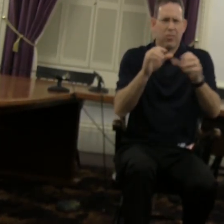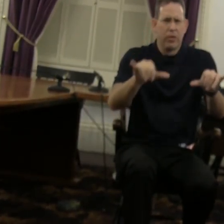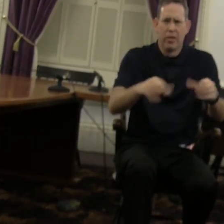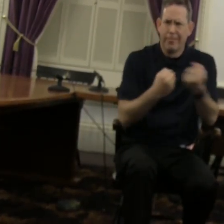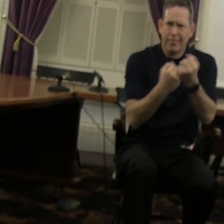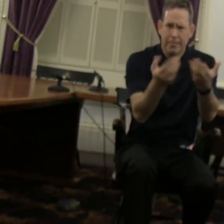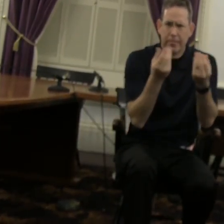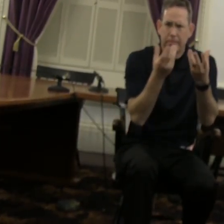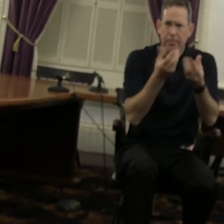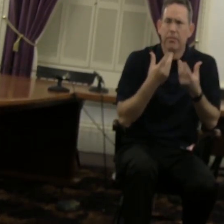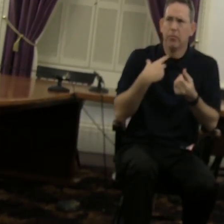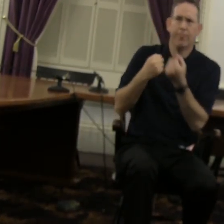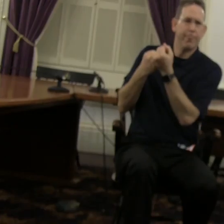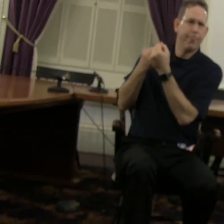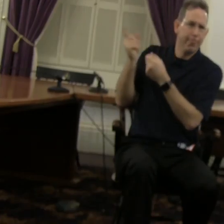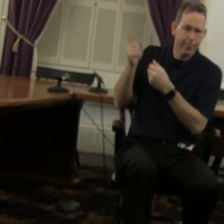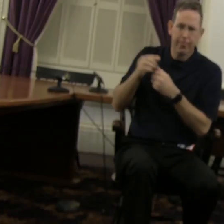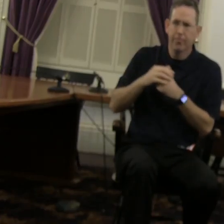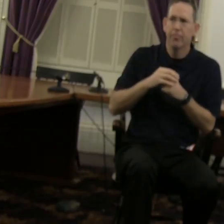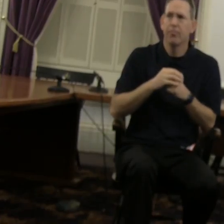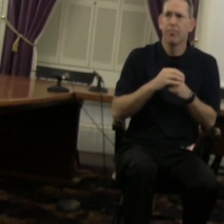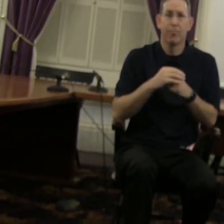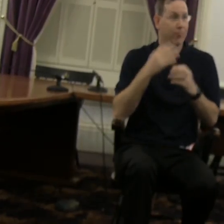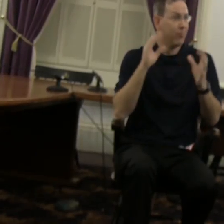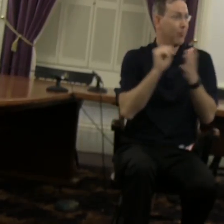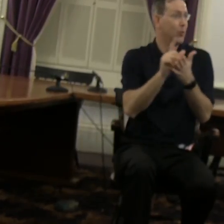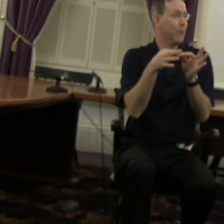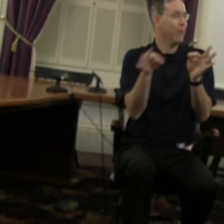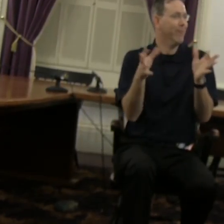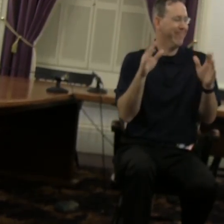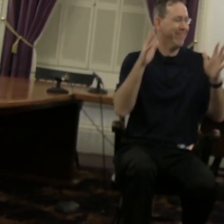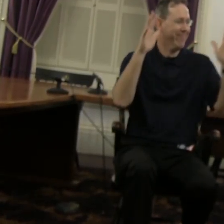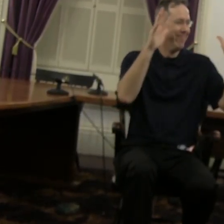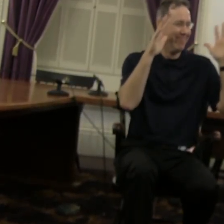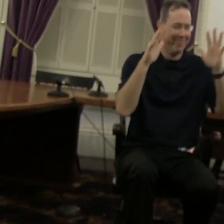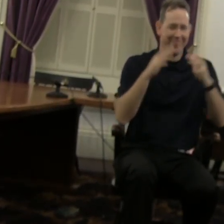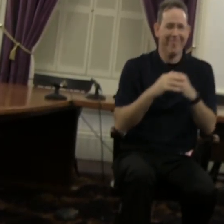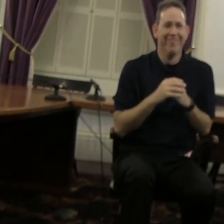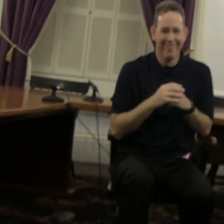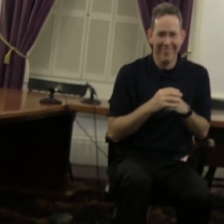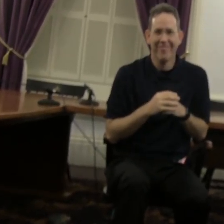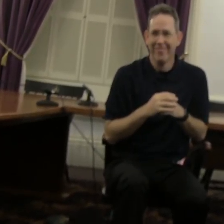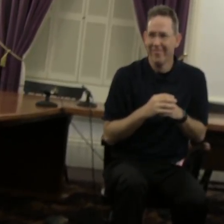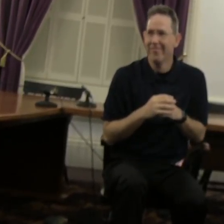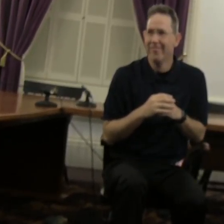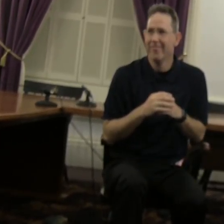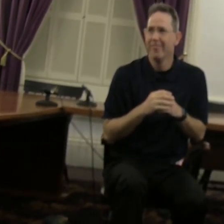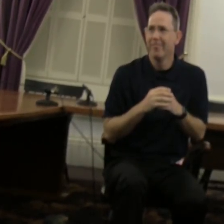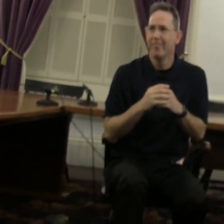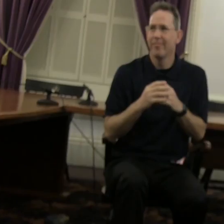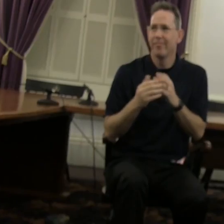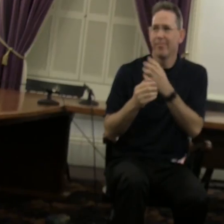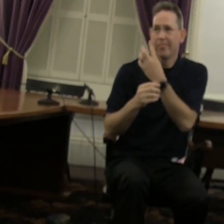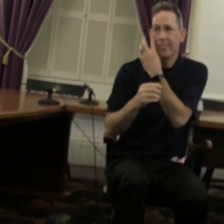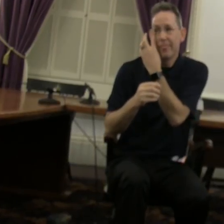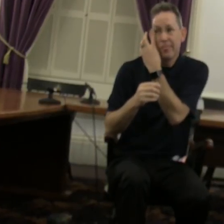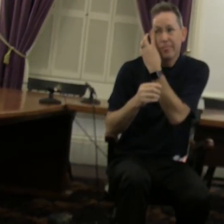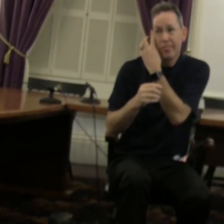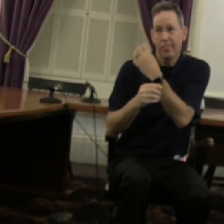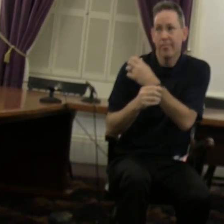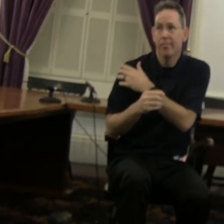Welch sends best wishes to an outstanding group of people doing important work while inspiring the community at